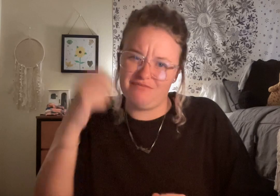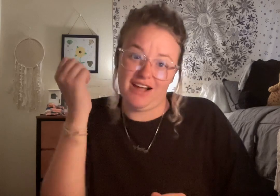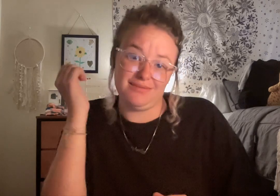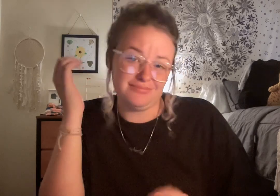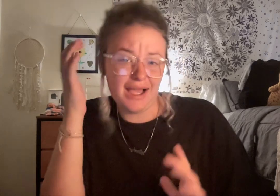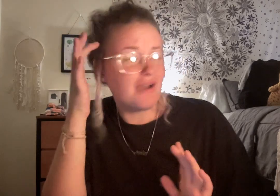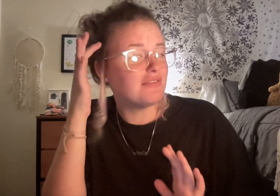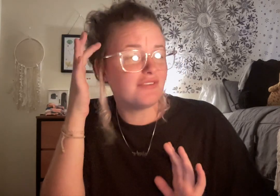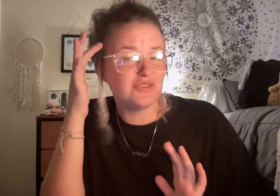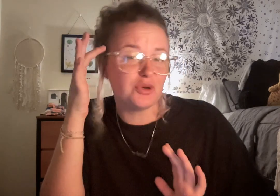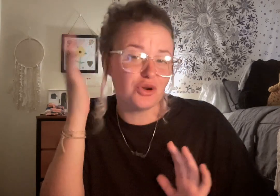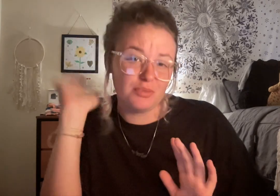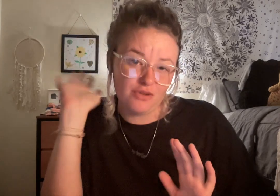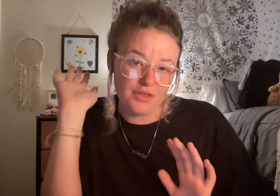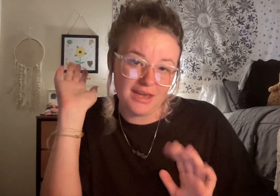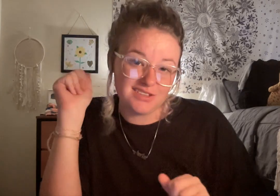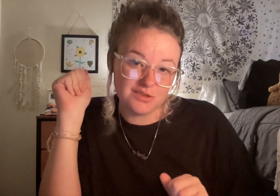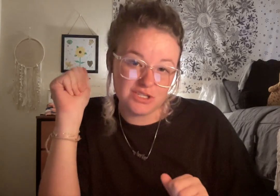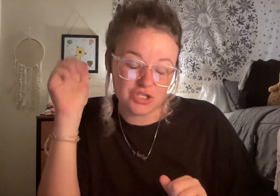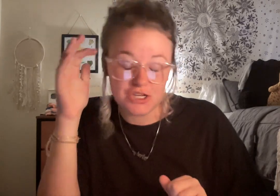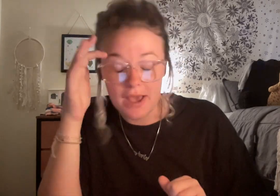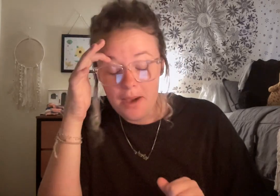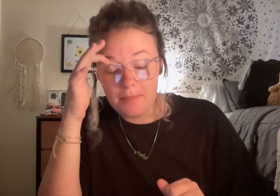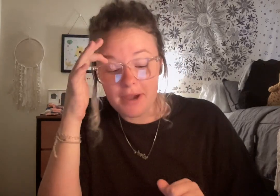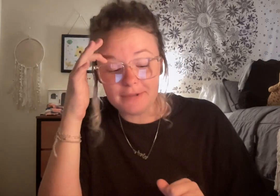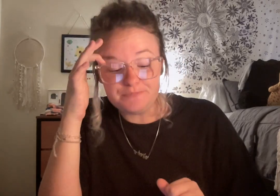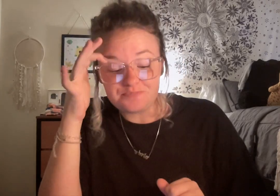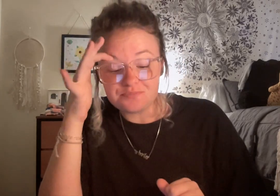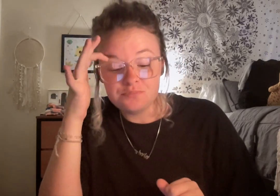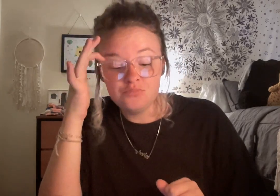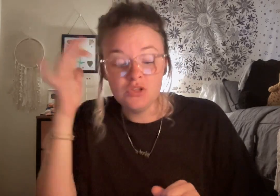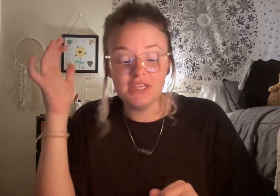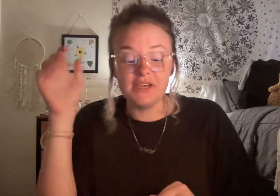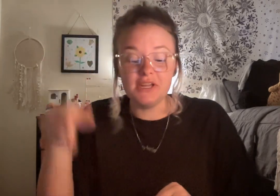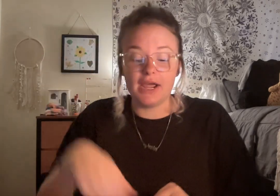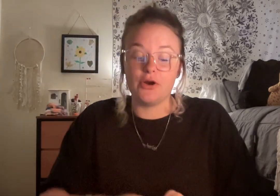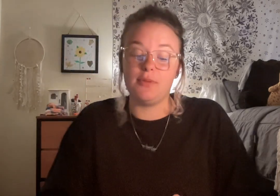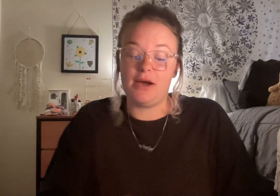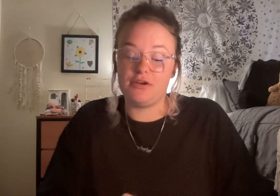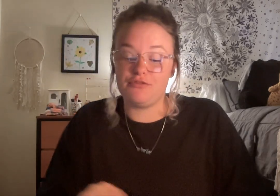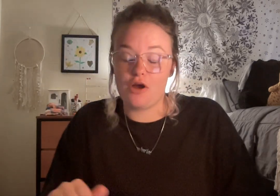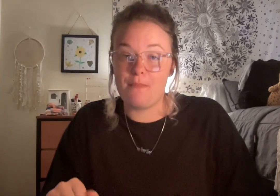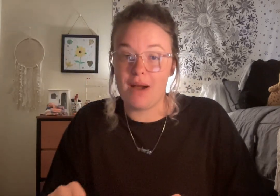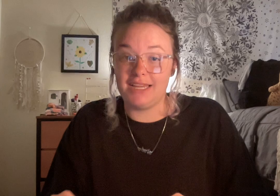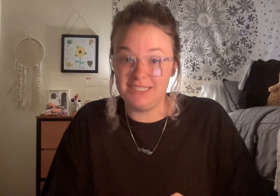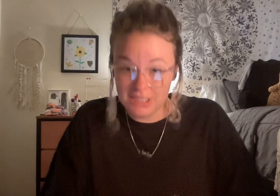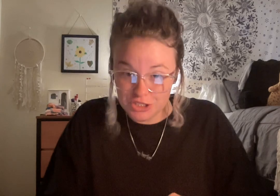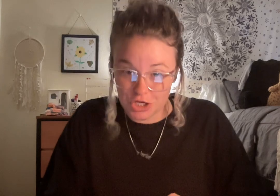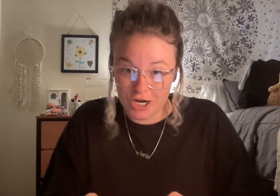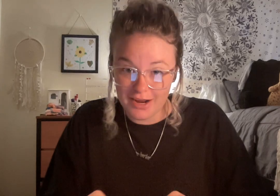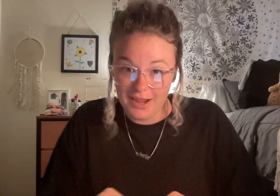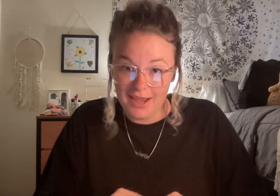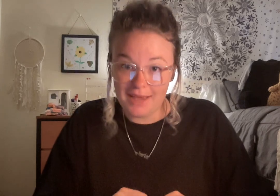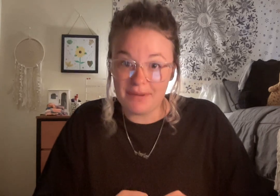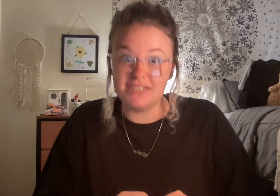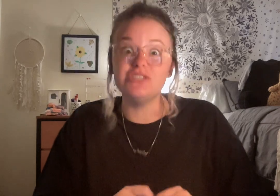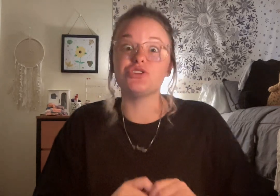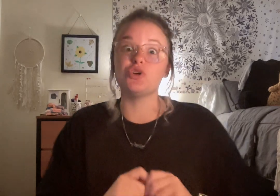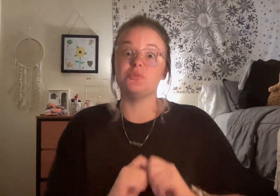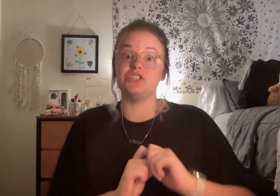fine. I have a Facebook group of all the ASL teachers. But then I heard about it from my teacher. And my teacher told me, she was